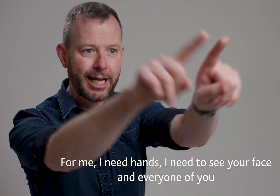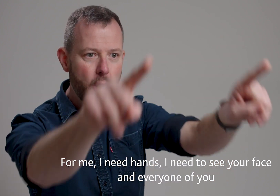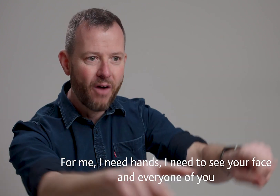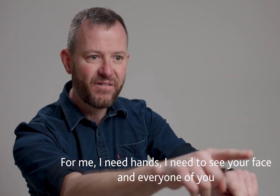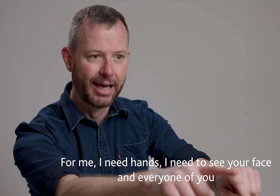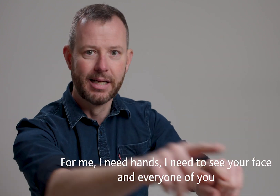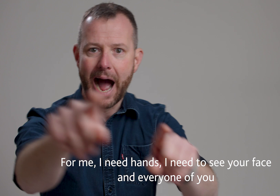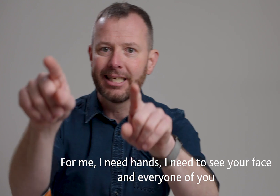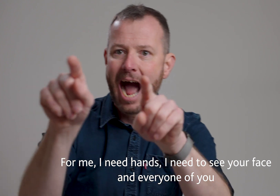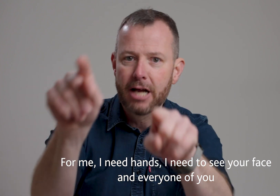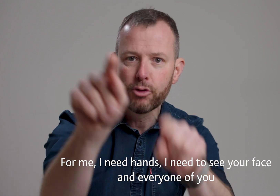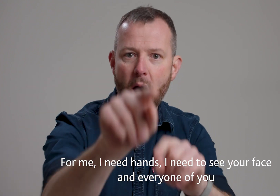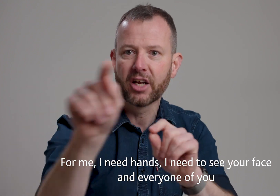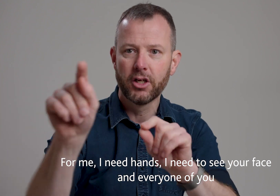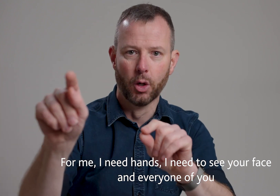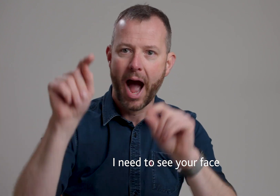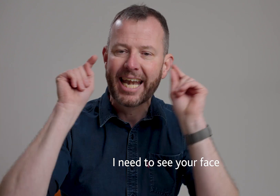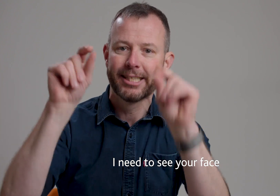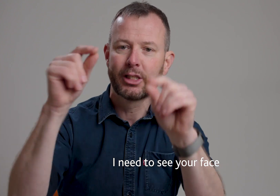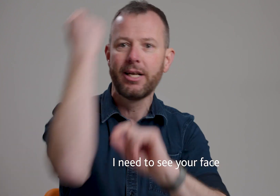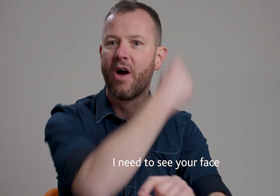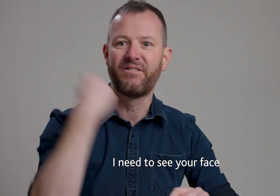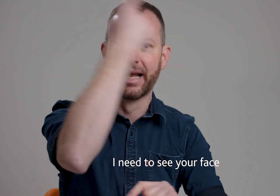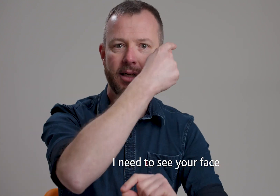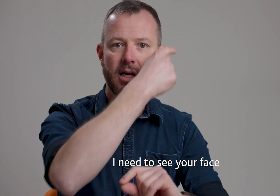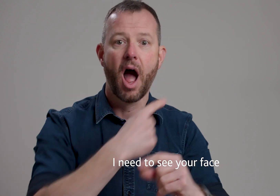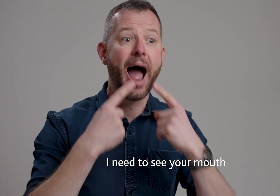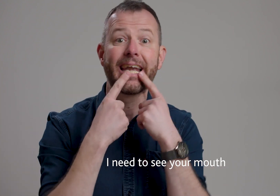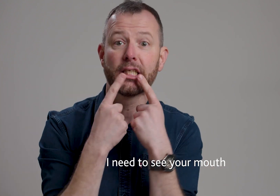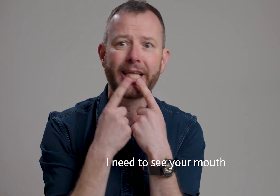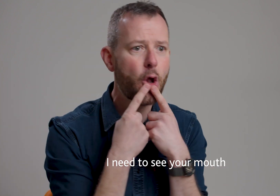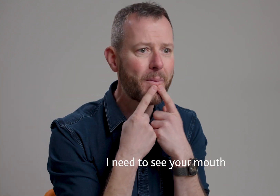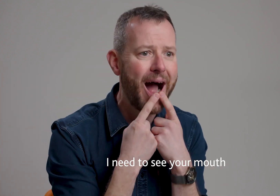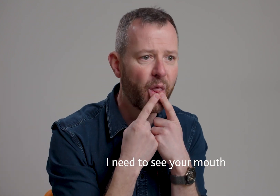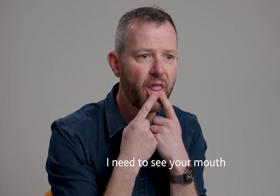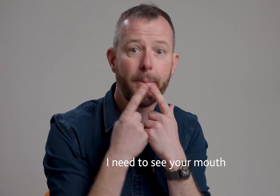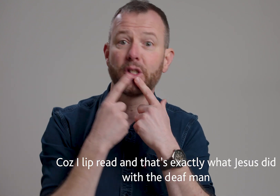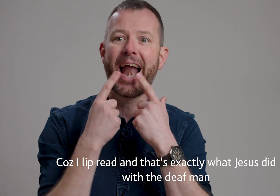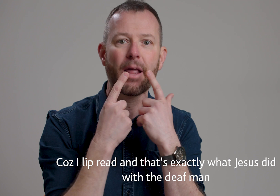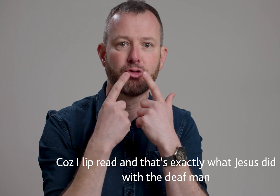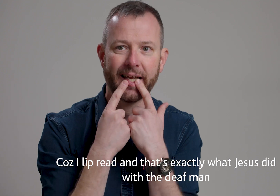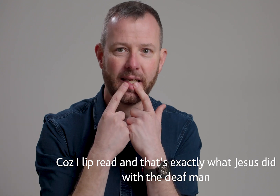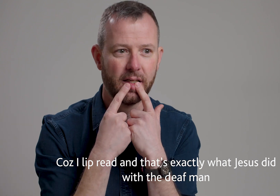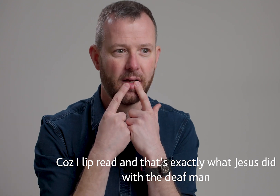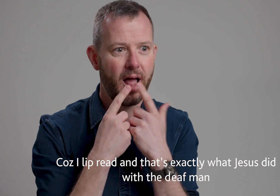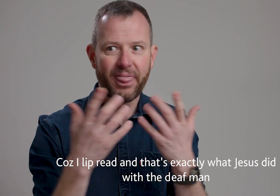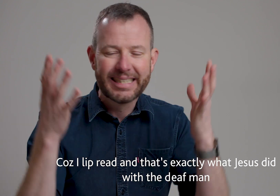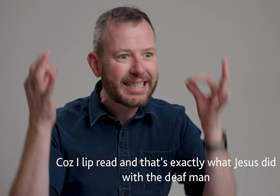Lord's face and everyone that knew and the Lord's face and the Lord now to under free. That's that